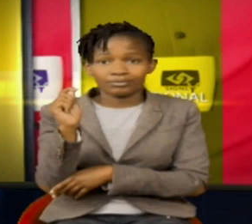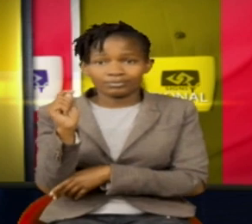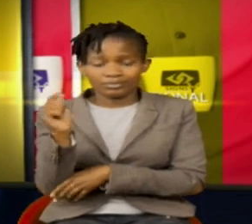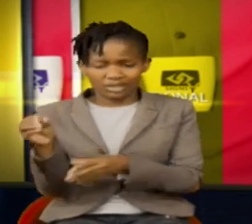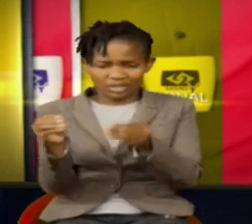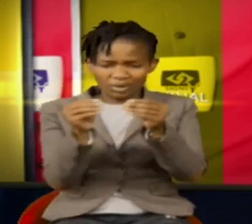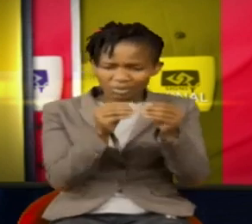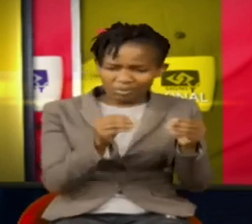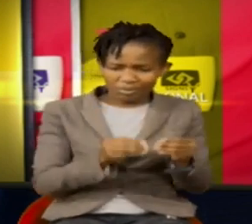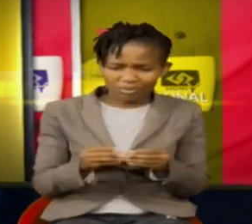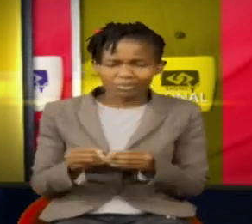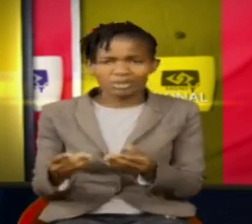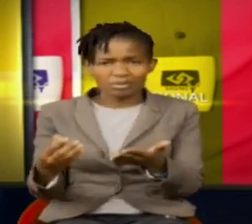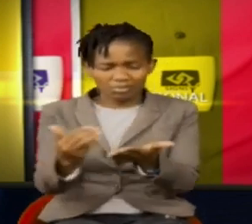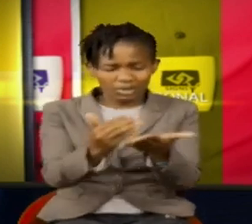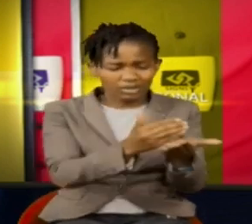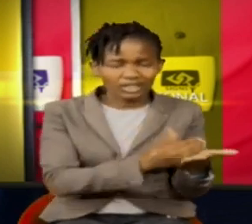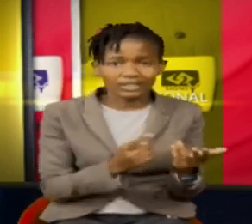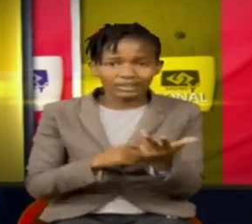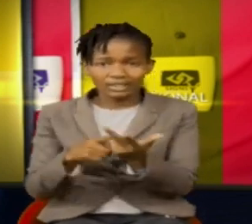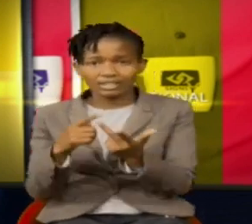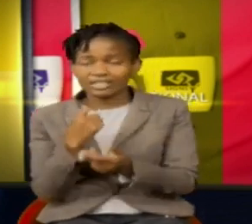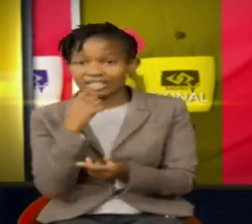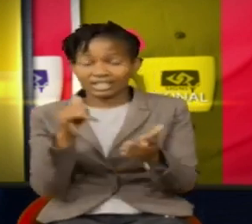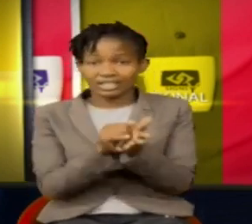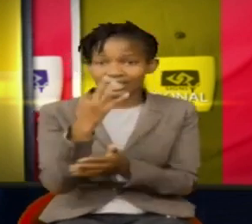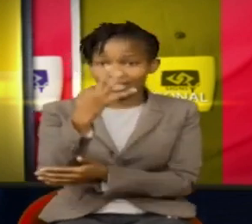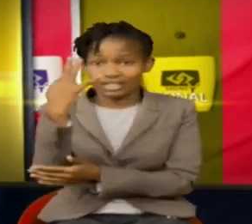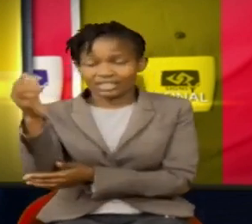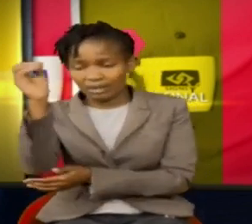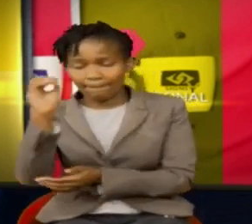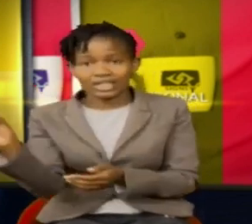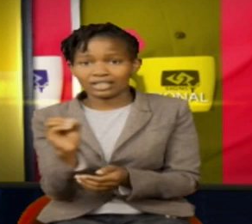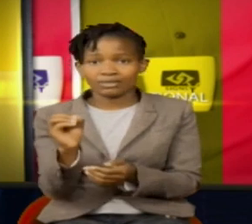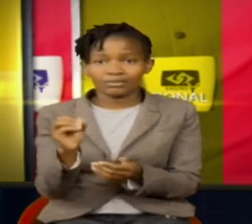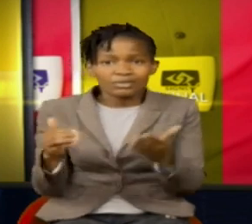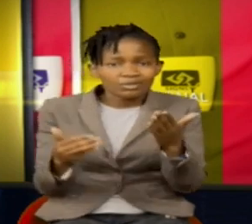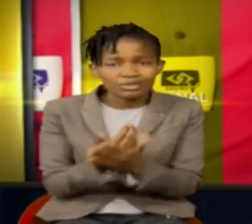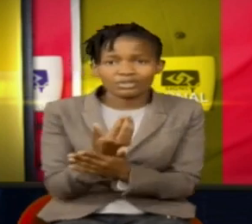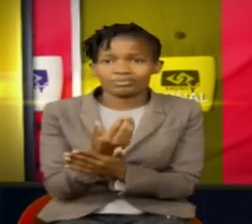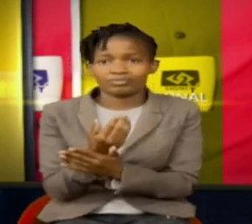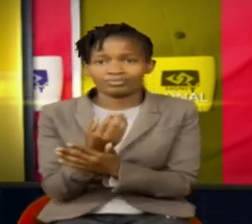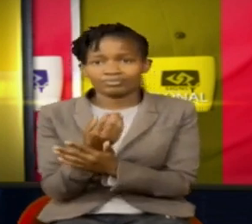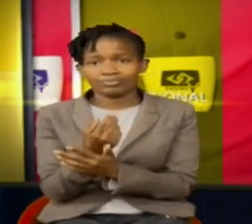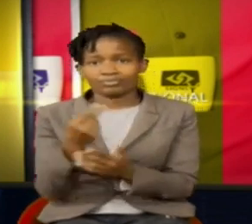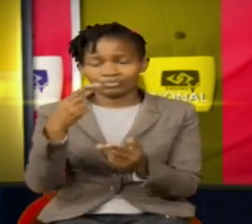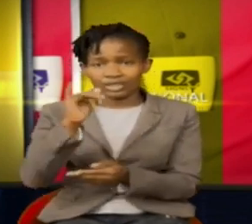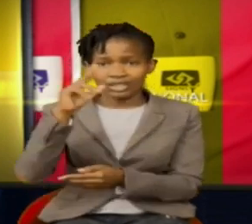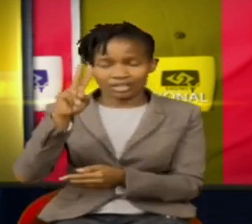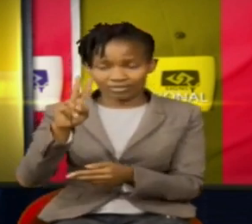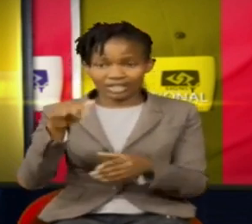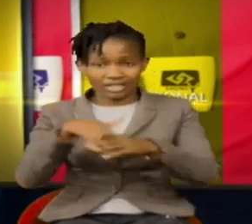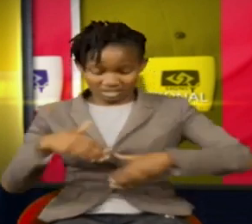crazy statistics, as I was saying, like, for example, 33% of new HIV AIDS infections are amongst the youth.